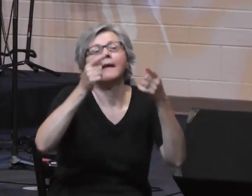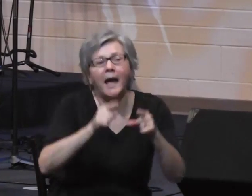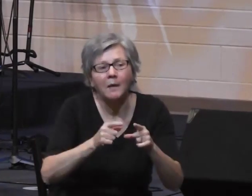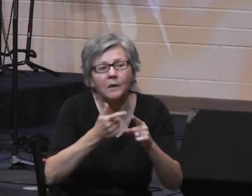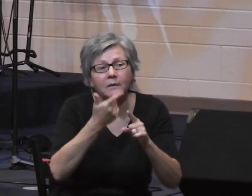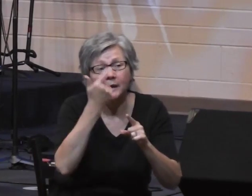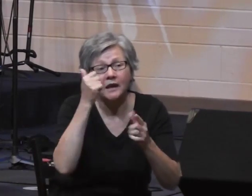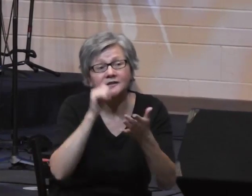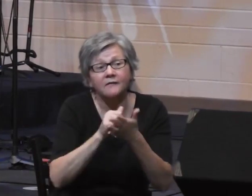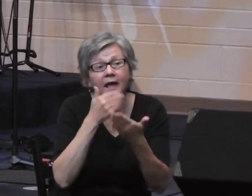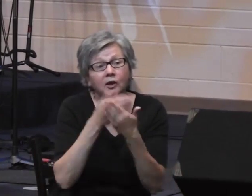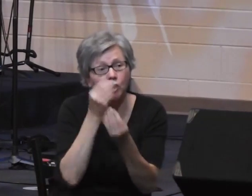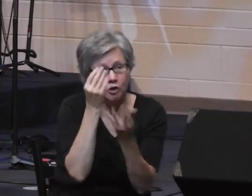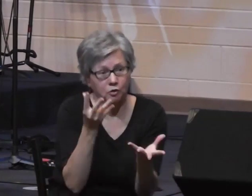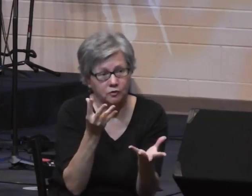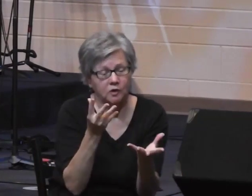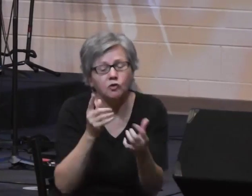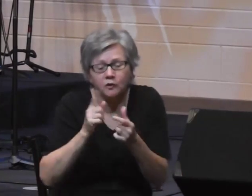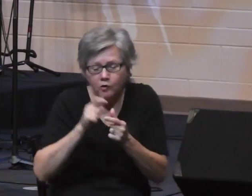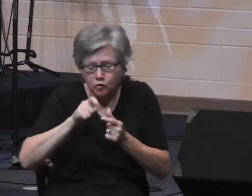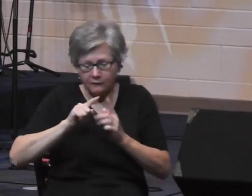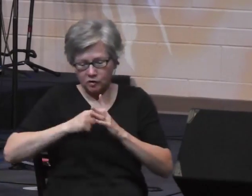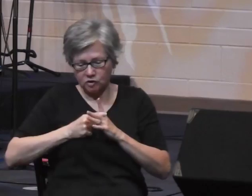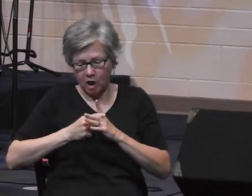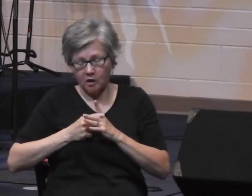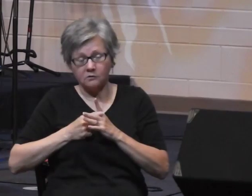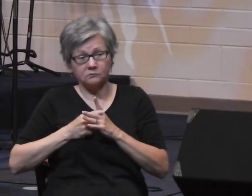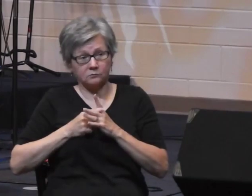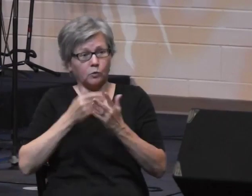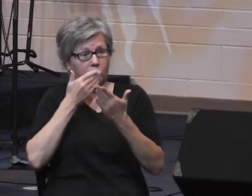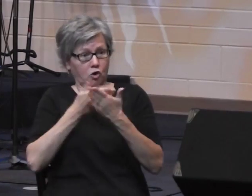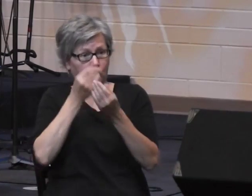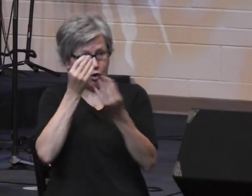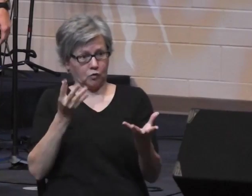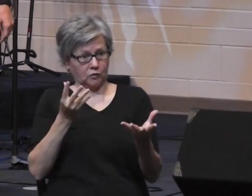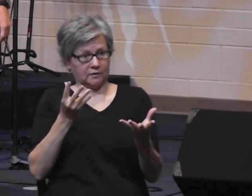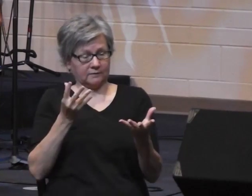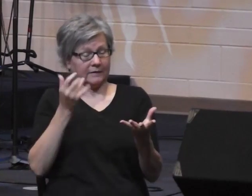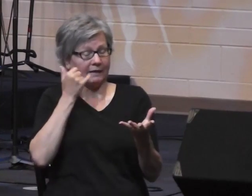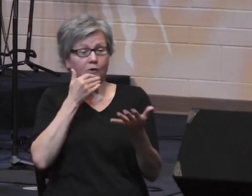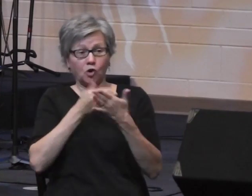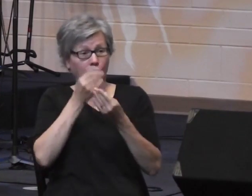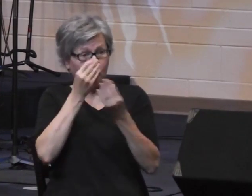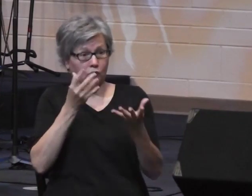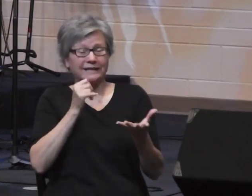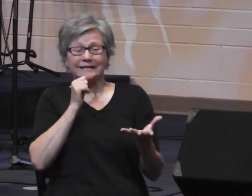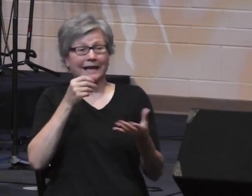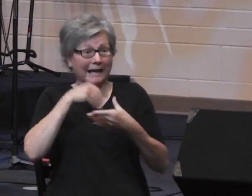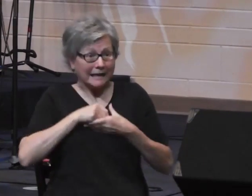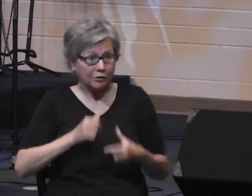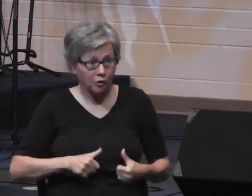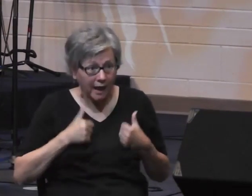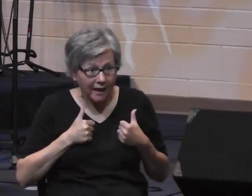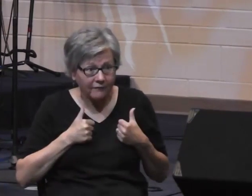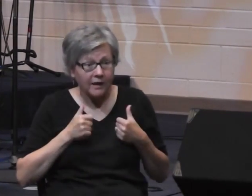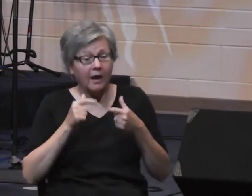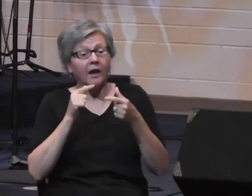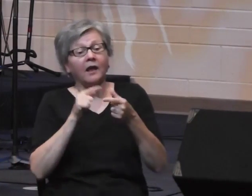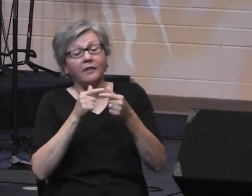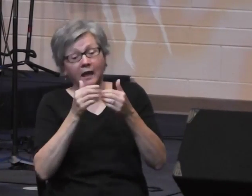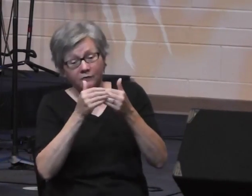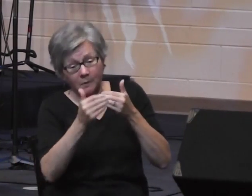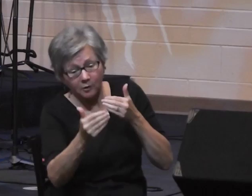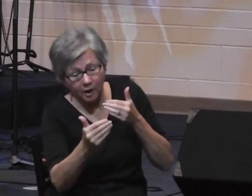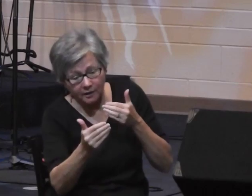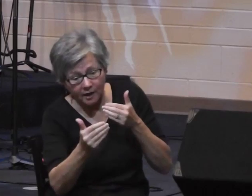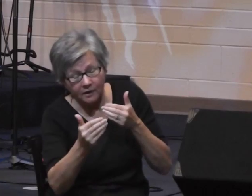of this good news. So if we don't start with the good news, if that's not present in our lives, then what Paul is about to say isn't